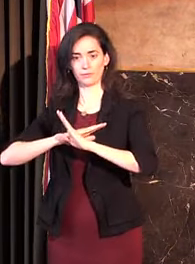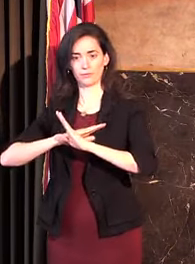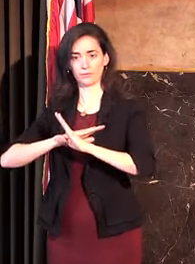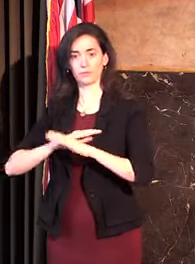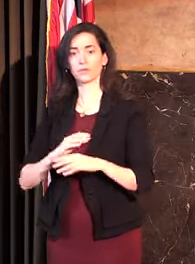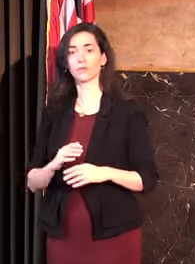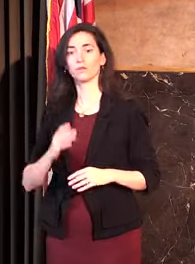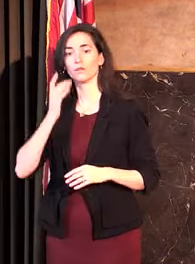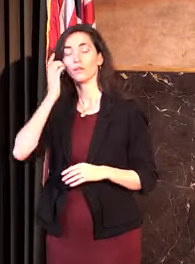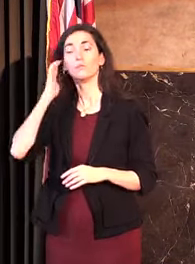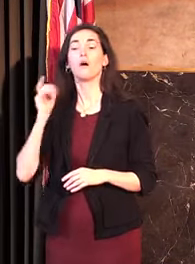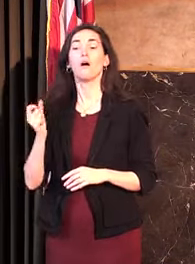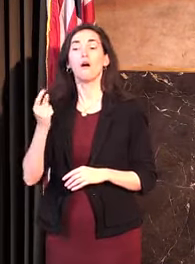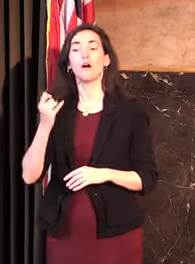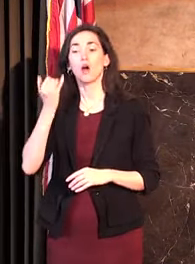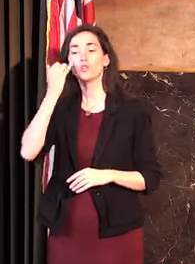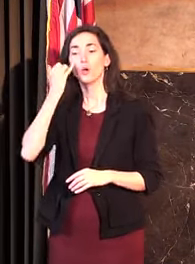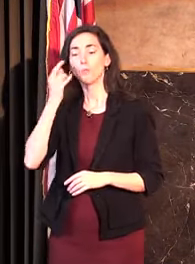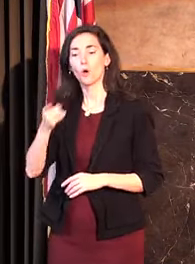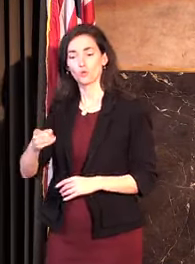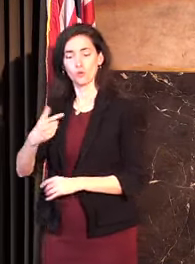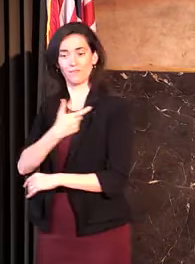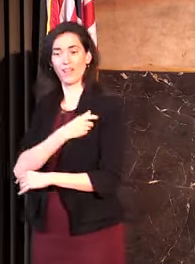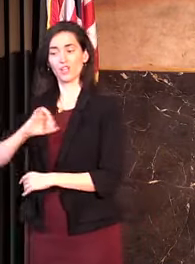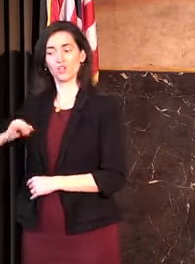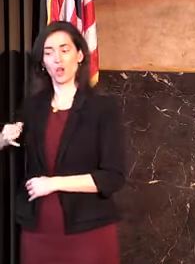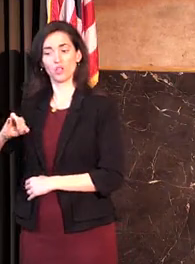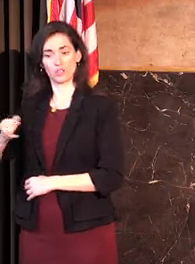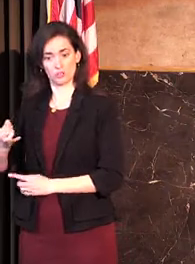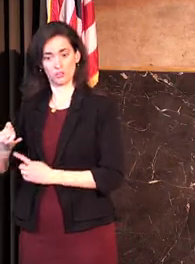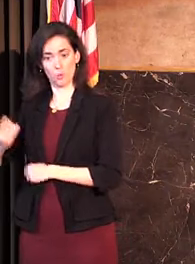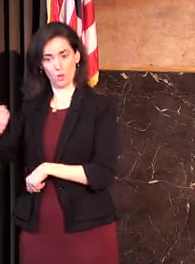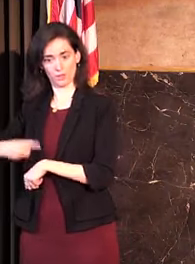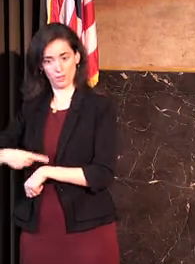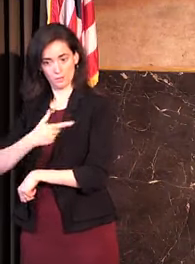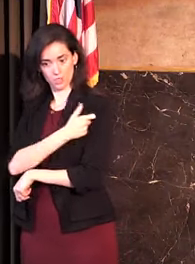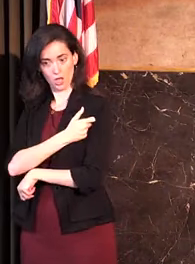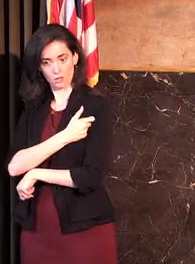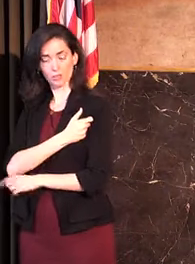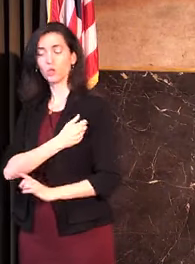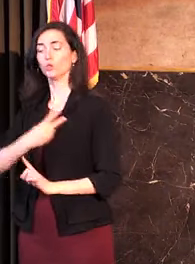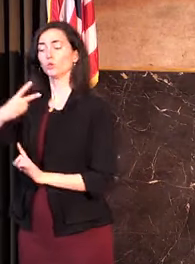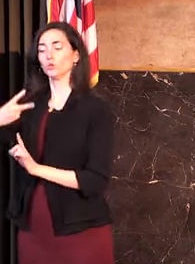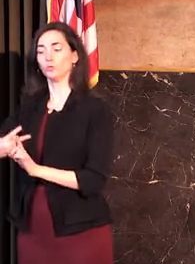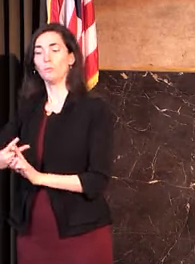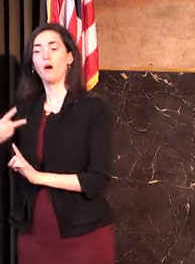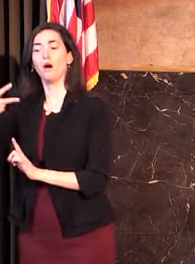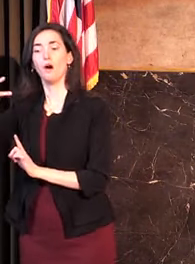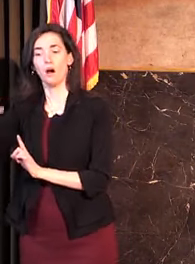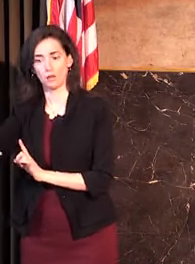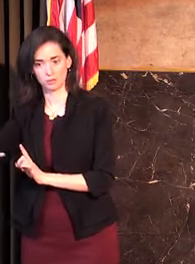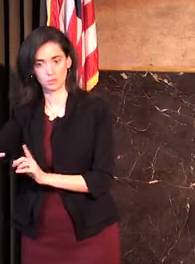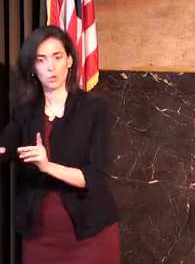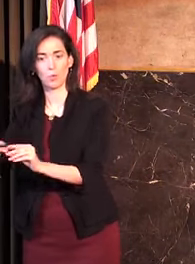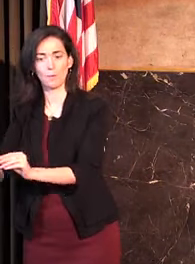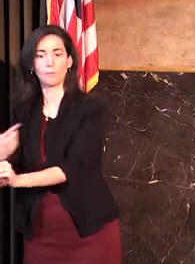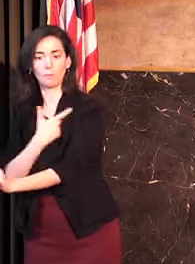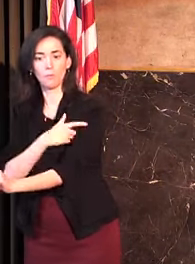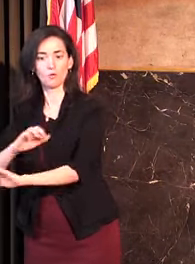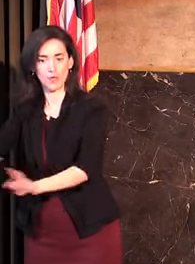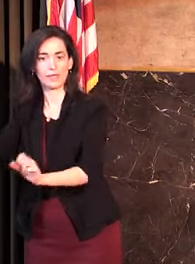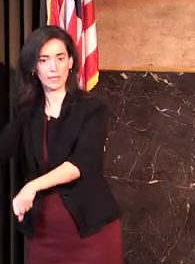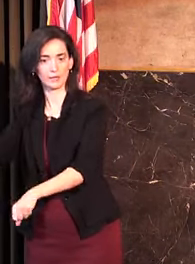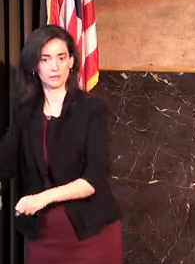your one shot of Johnson & Johnson. So vaccinations to include the boosters,